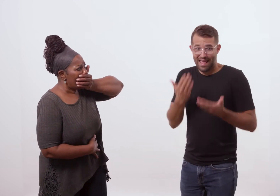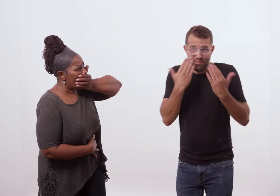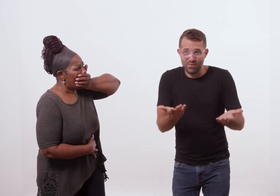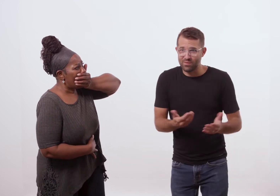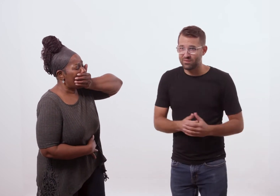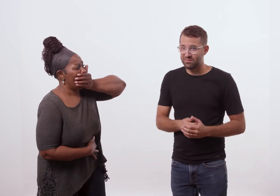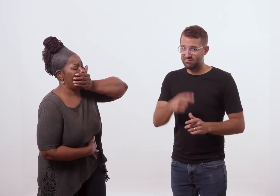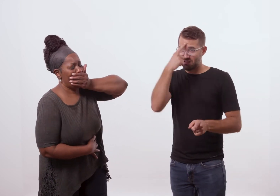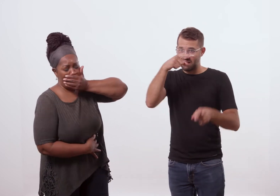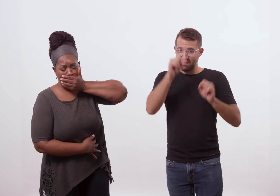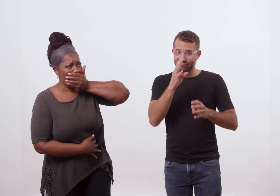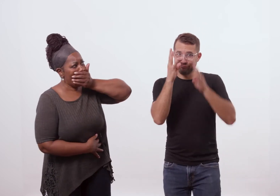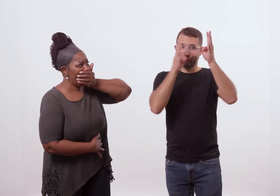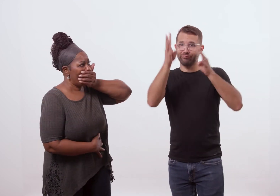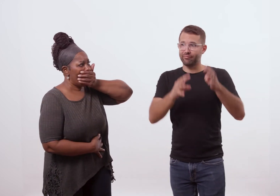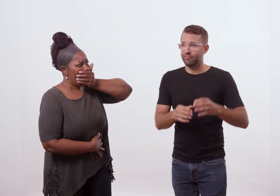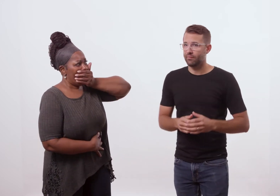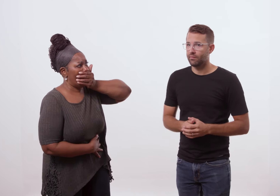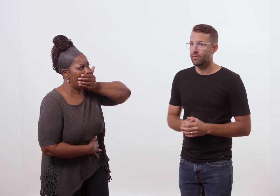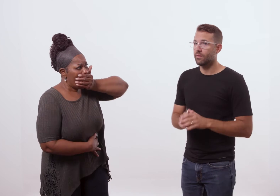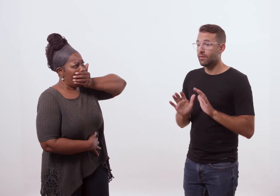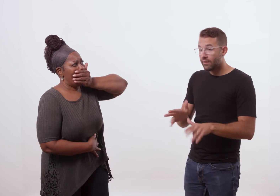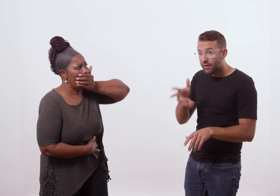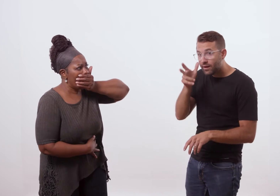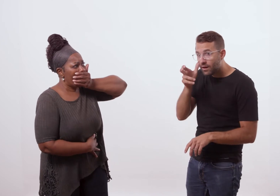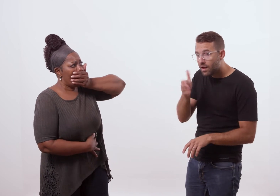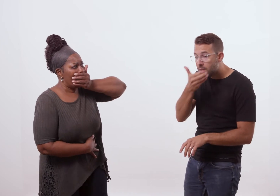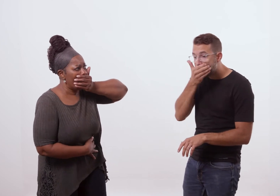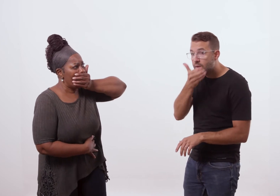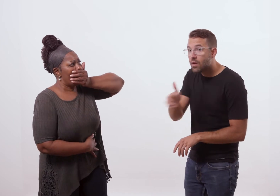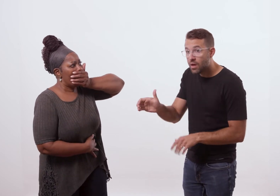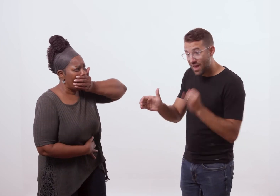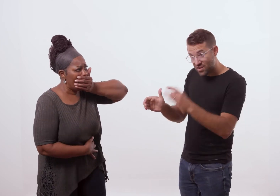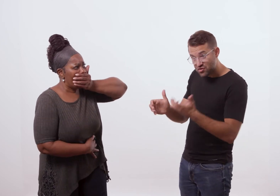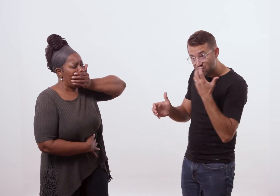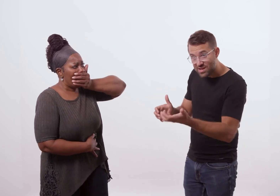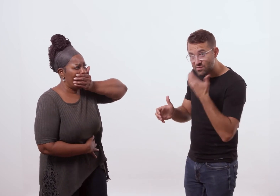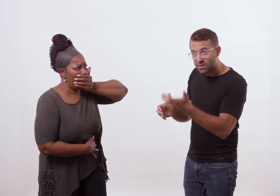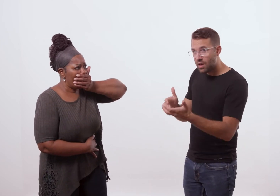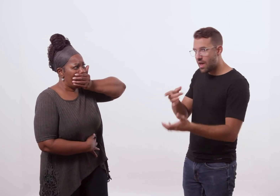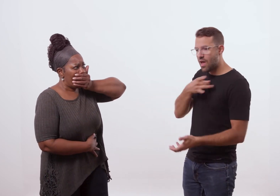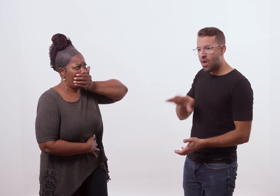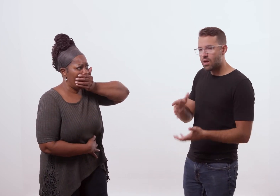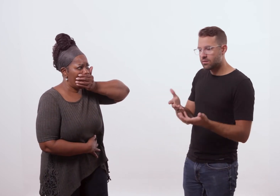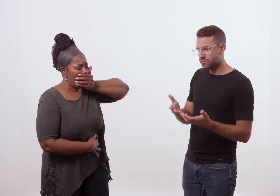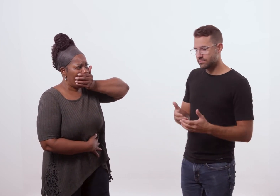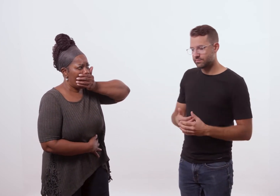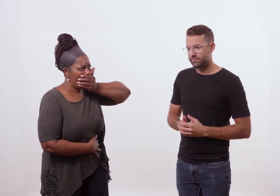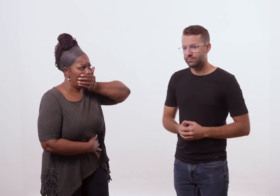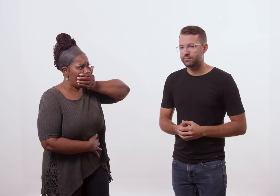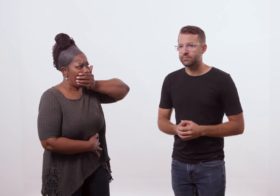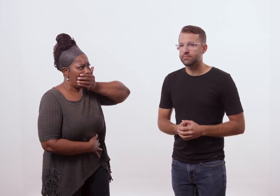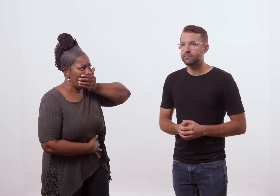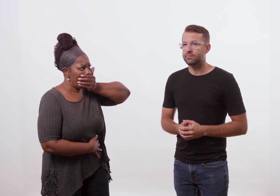Listen. I'm going to take my hand away, but if you scream, well, you won't like what will happen to you.